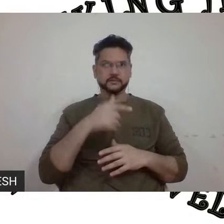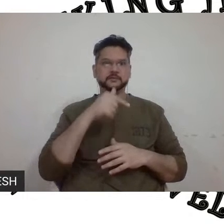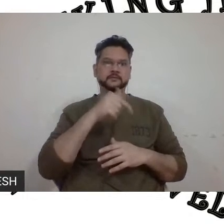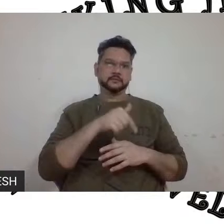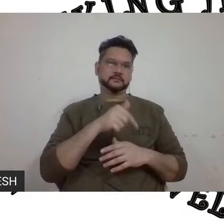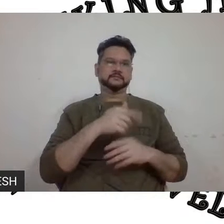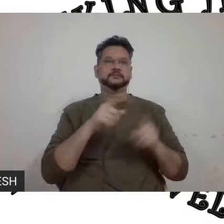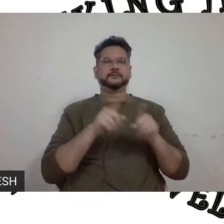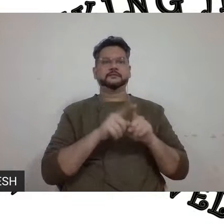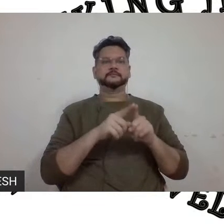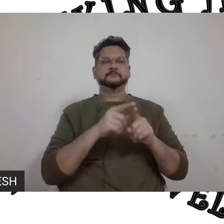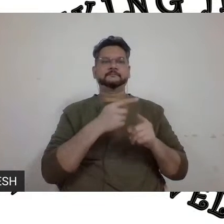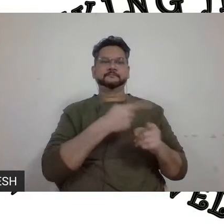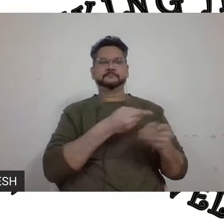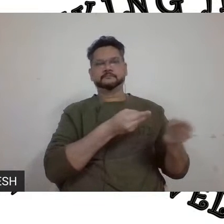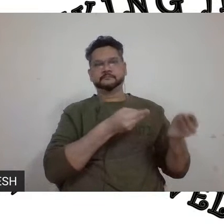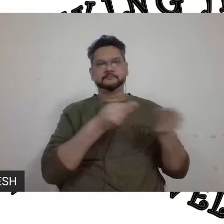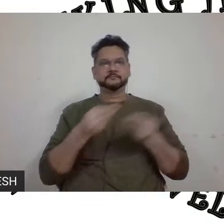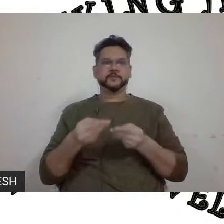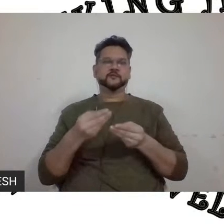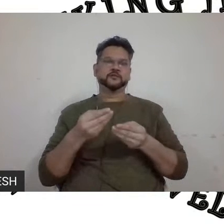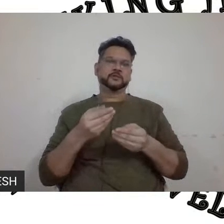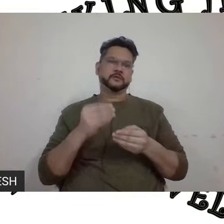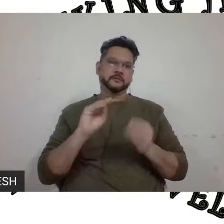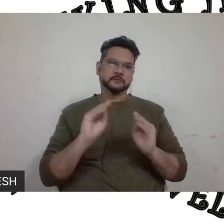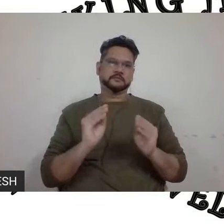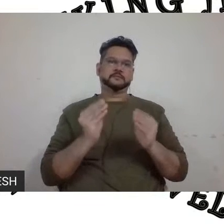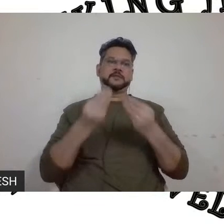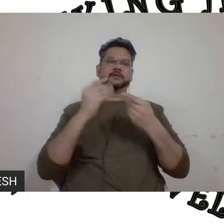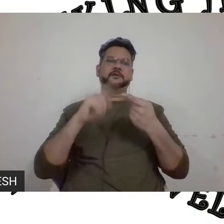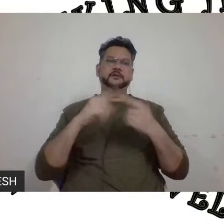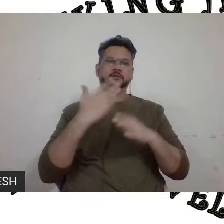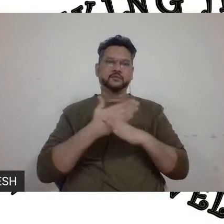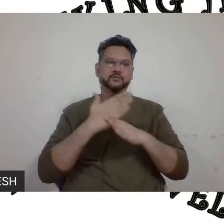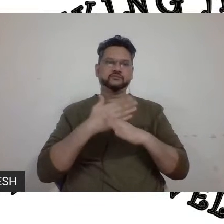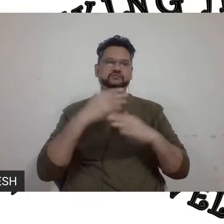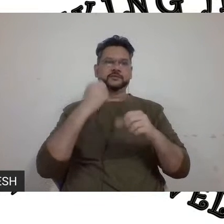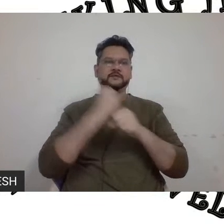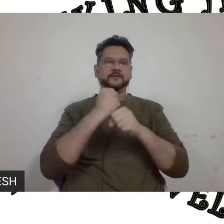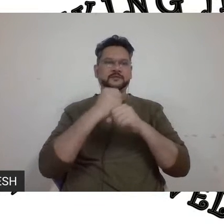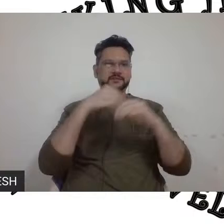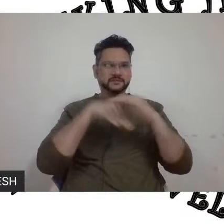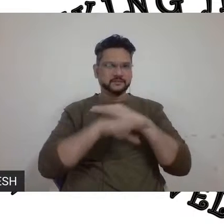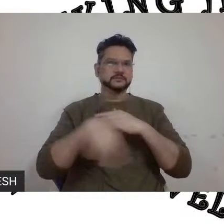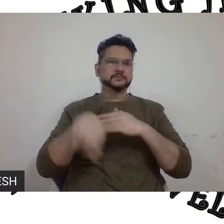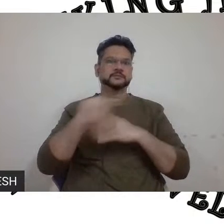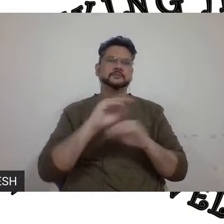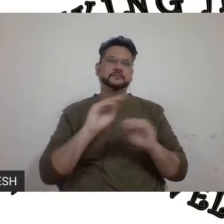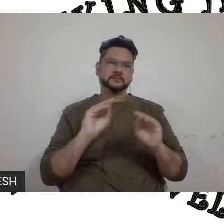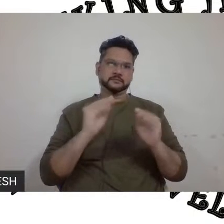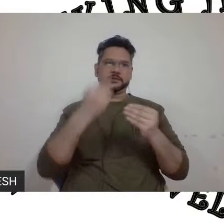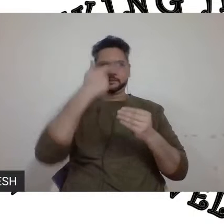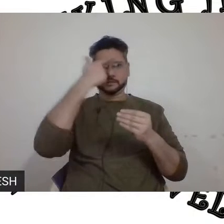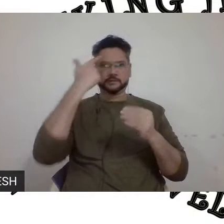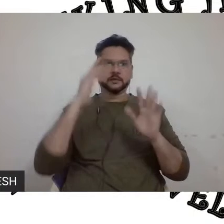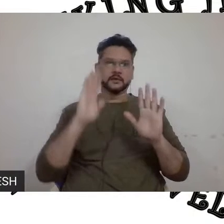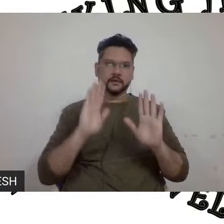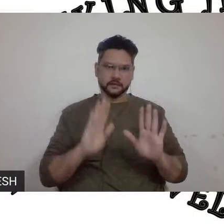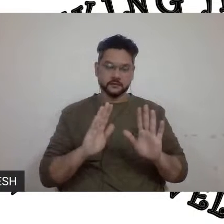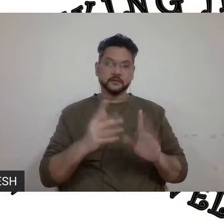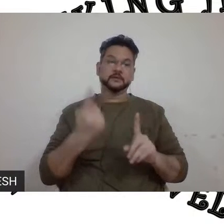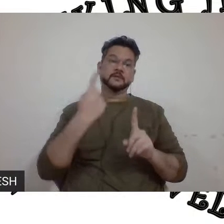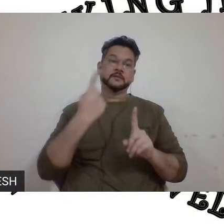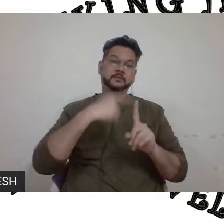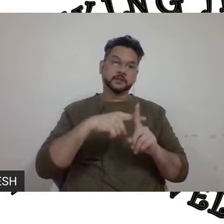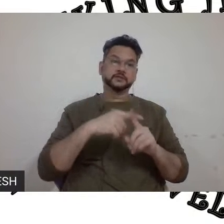more employment for persons with disability in the government sector. What it has also done is it's generated a lot of awareness due